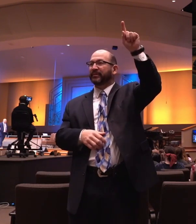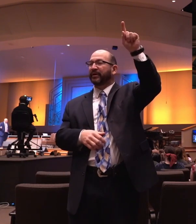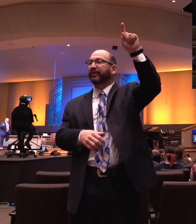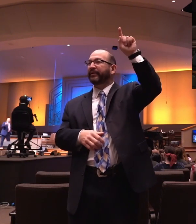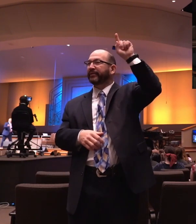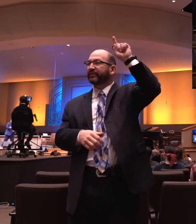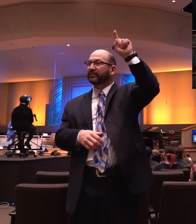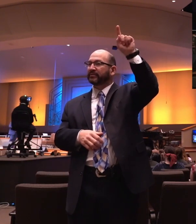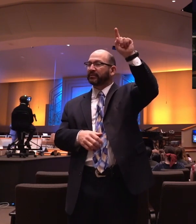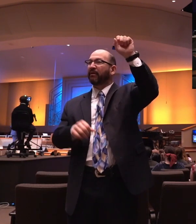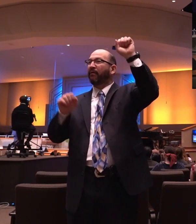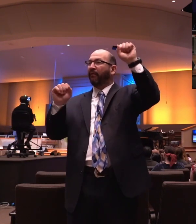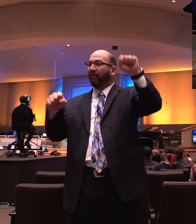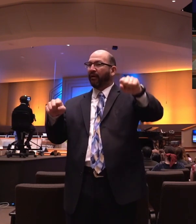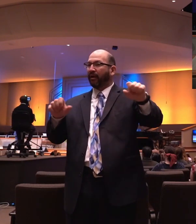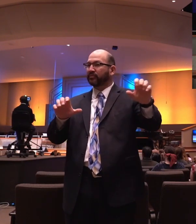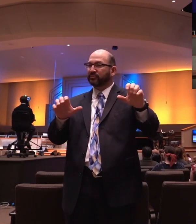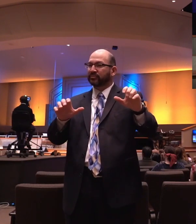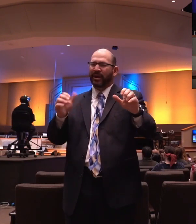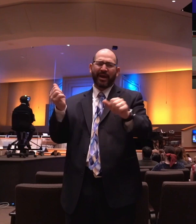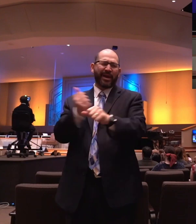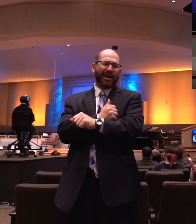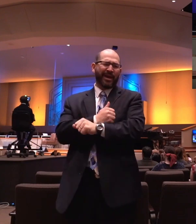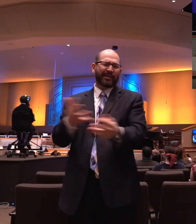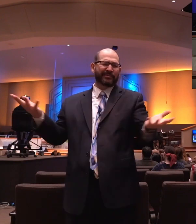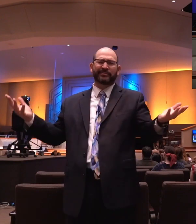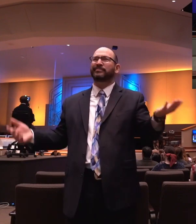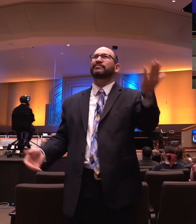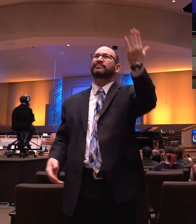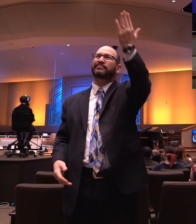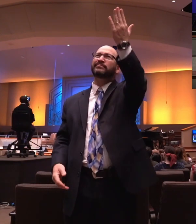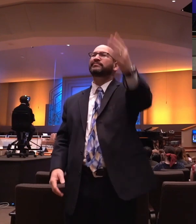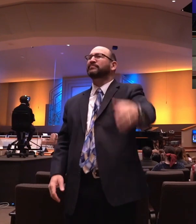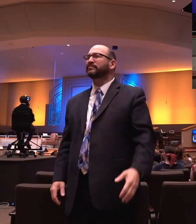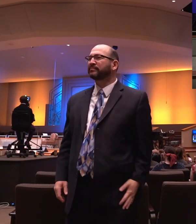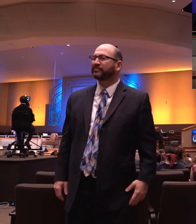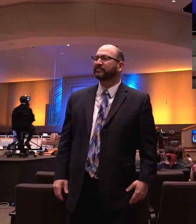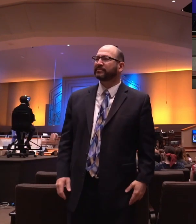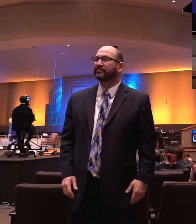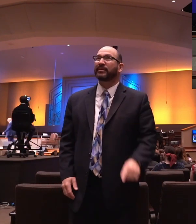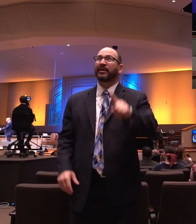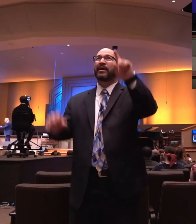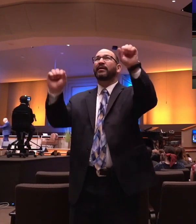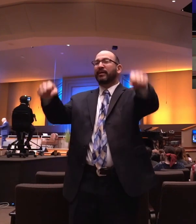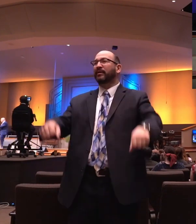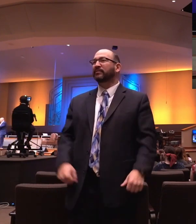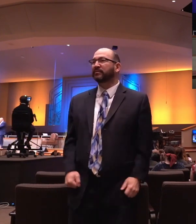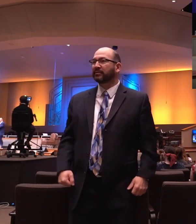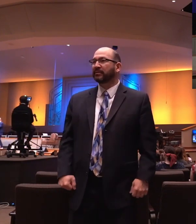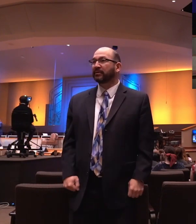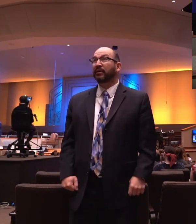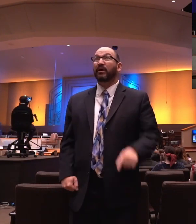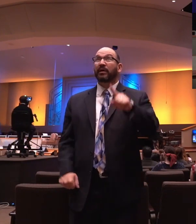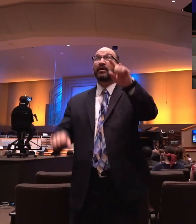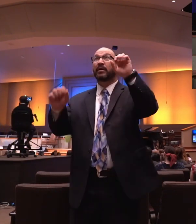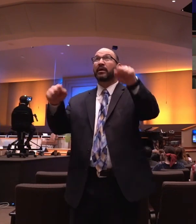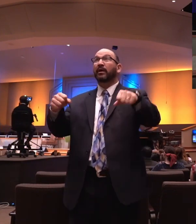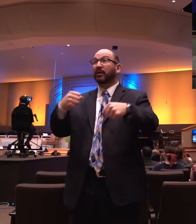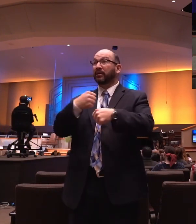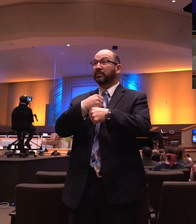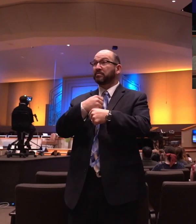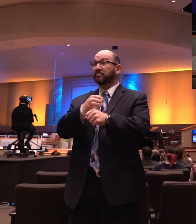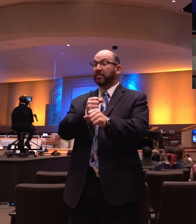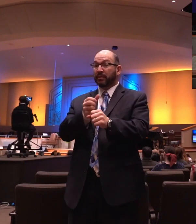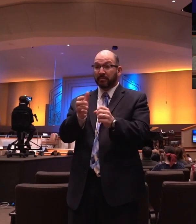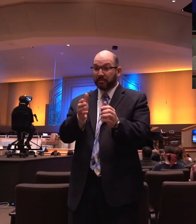God can do anything. He can do anything. If He wants, He can make a